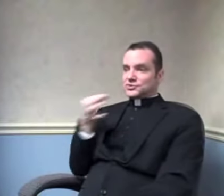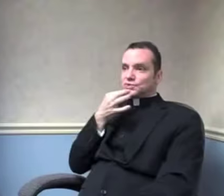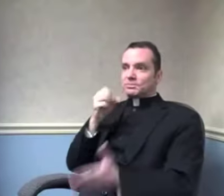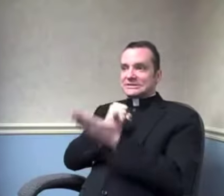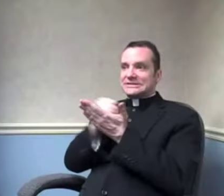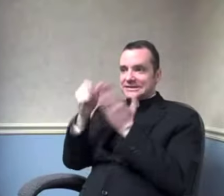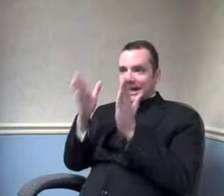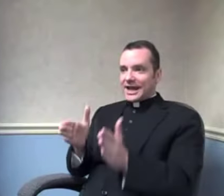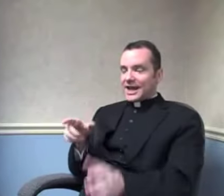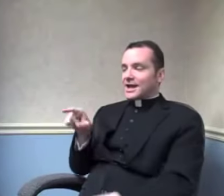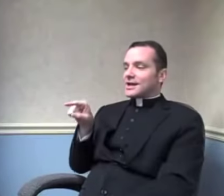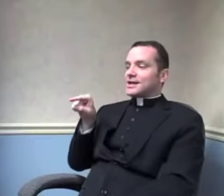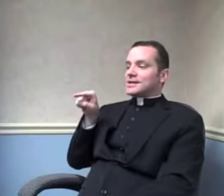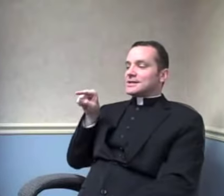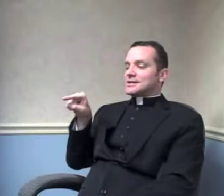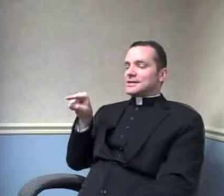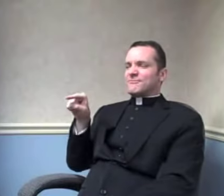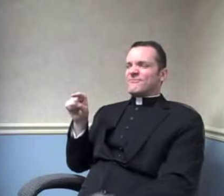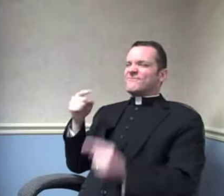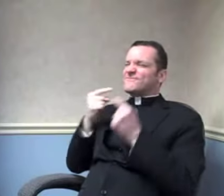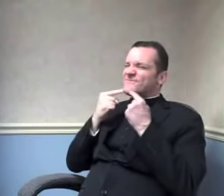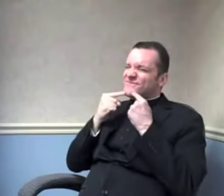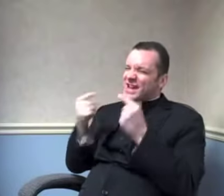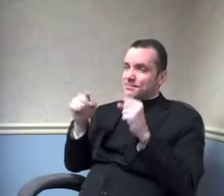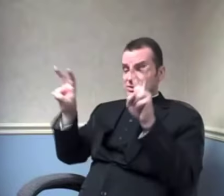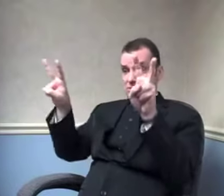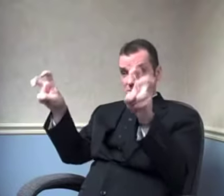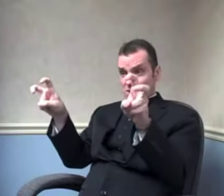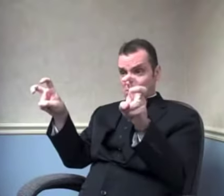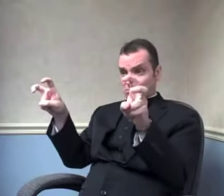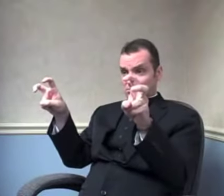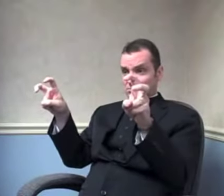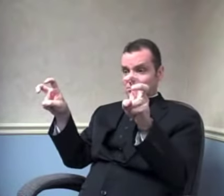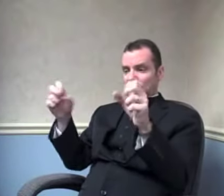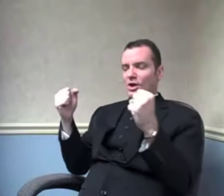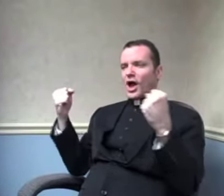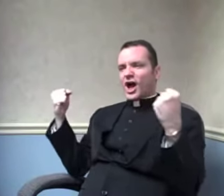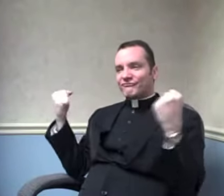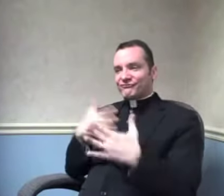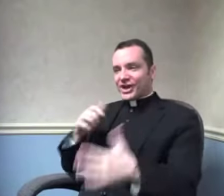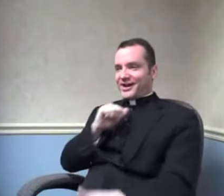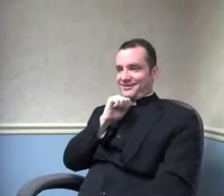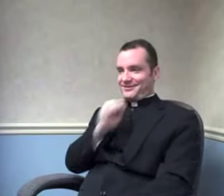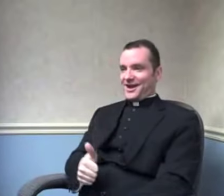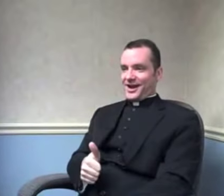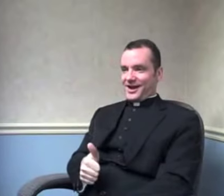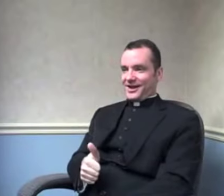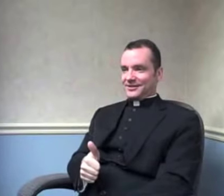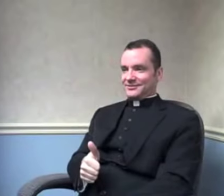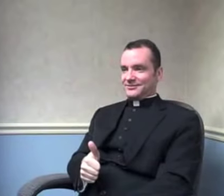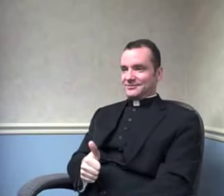I know that years ago, John Paul II, who is now going to be a saint, he had a famous quote, "Fear